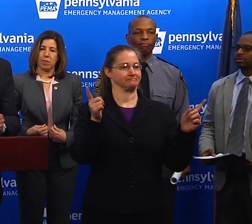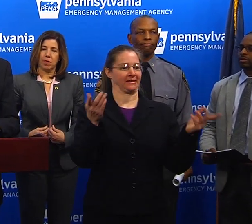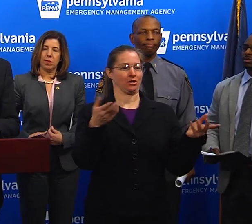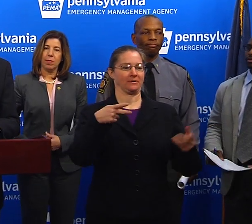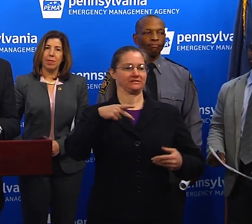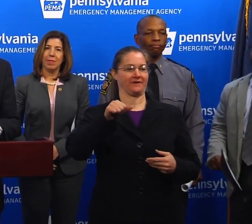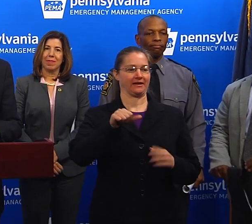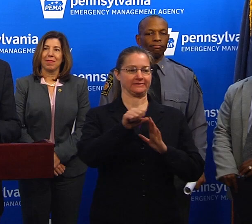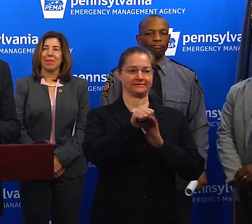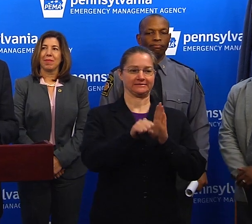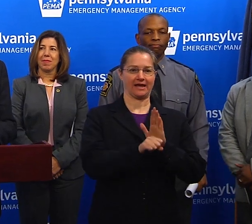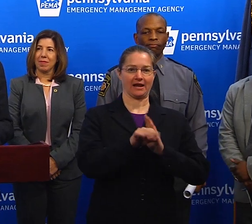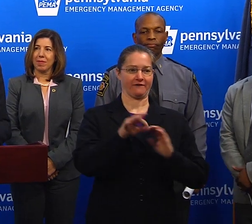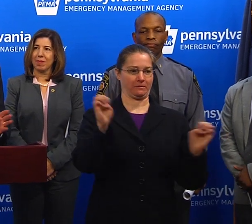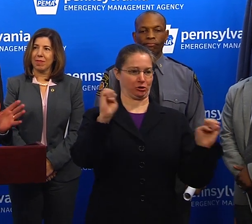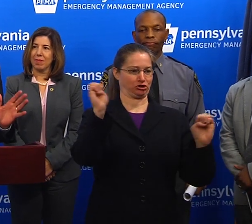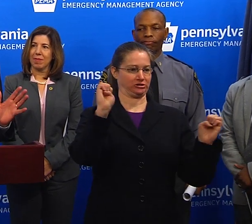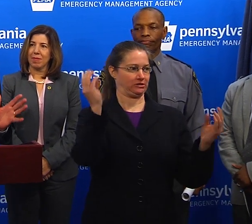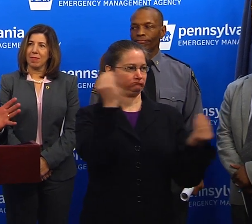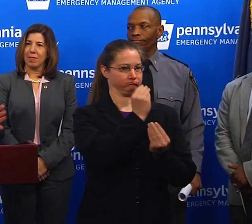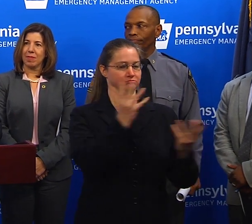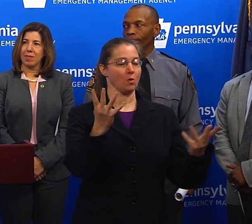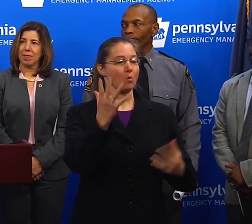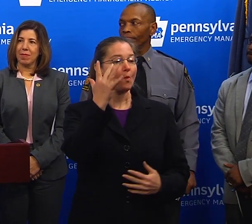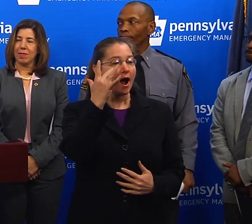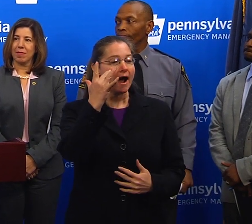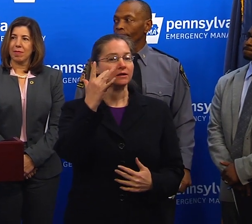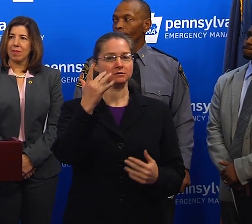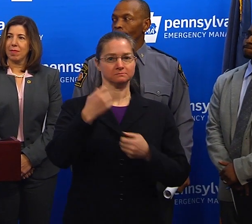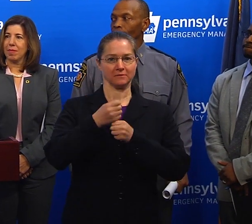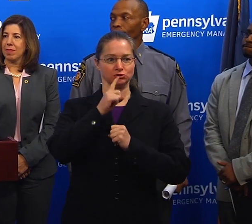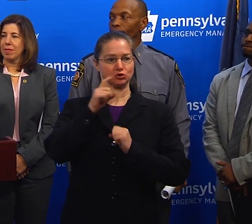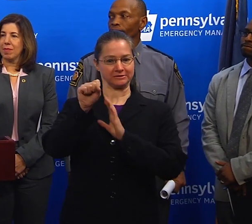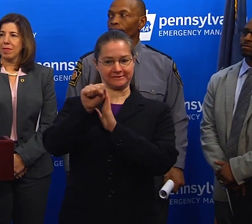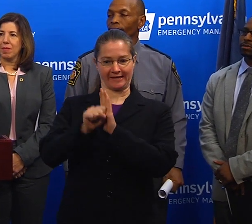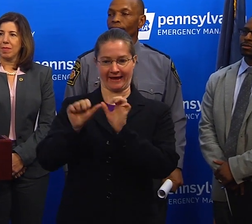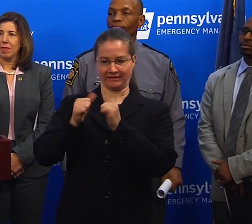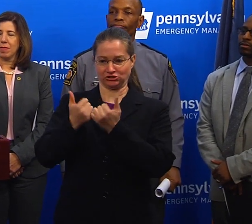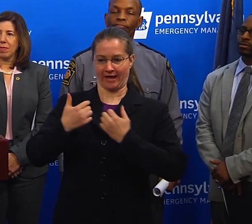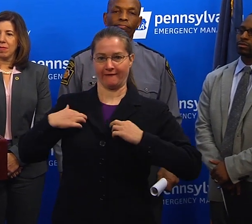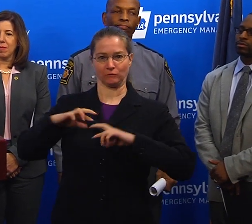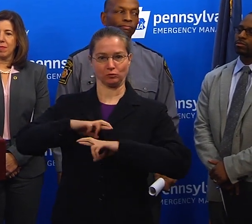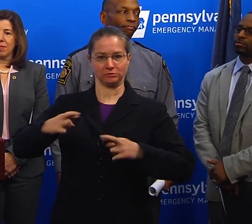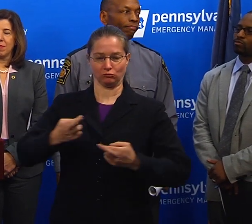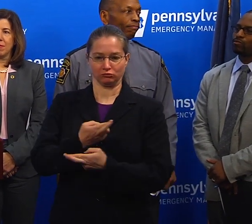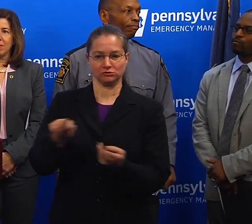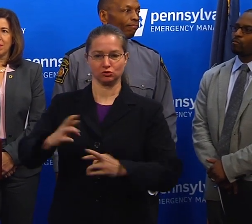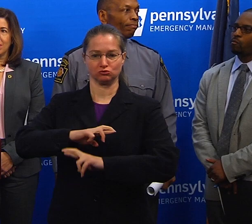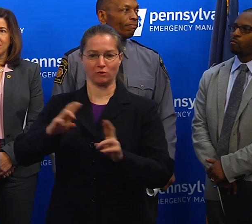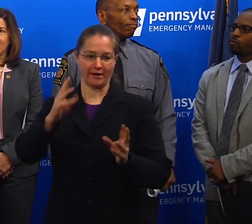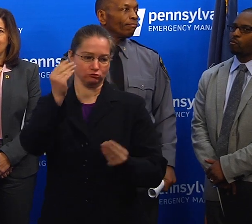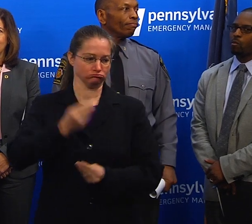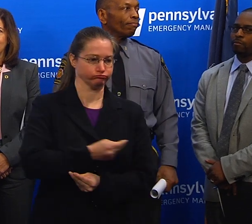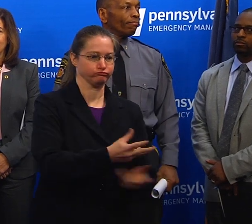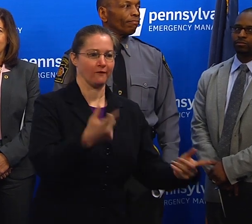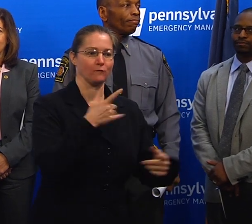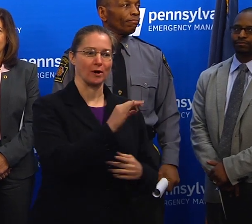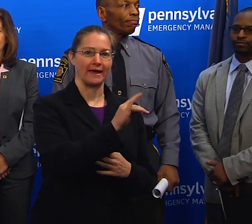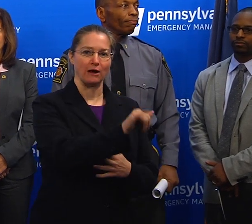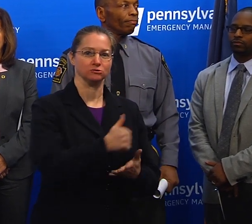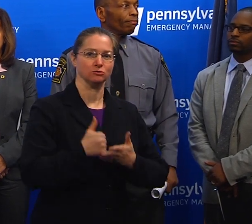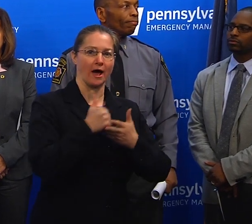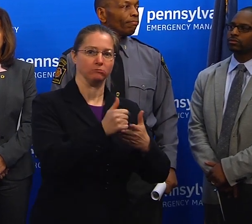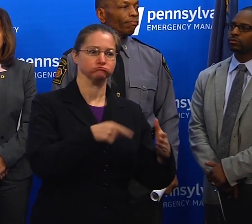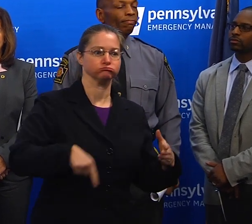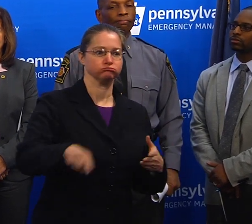for Pennsylvania to ensure that state agencies can respond with resources for counties to use to help their communities and residents as quickly as possible.